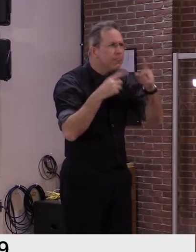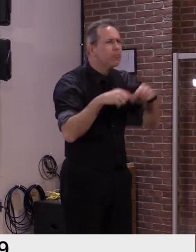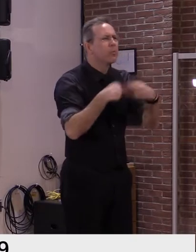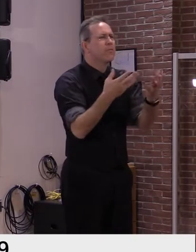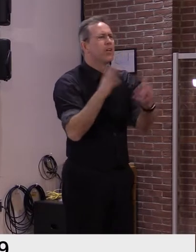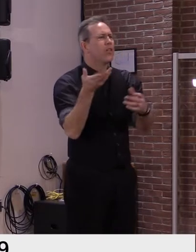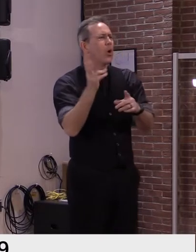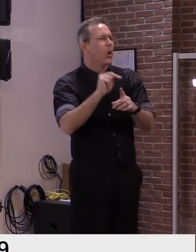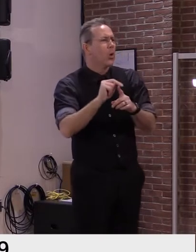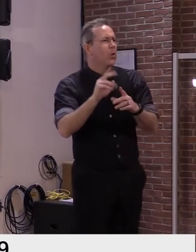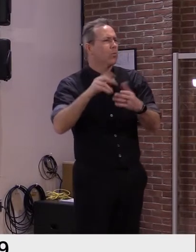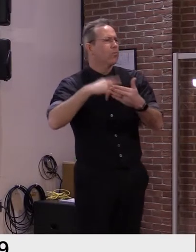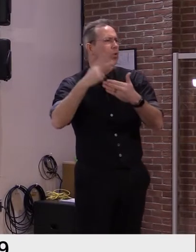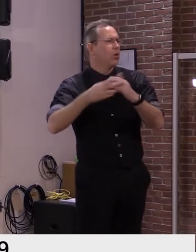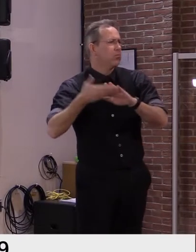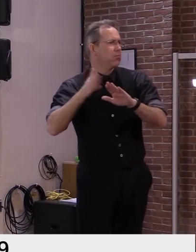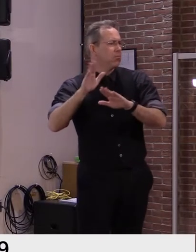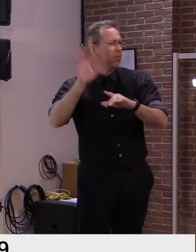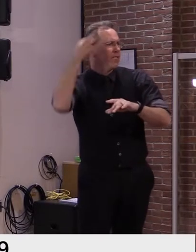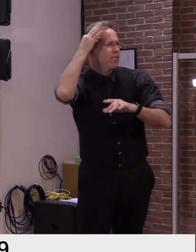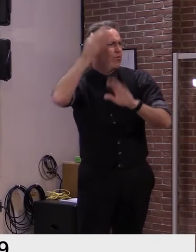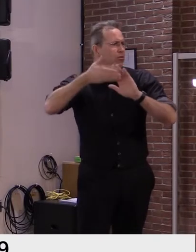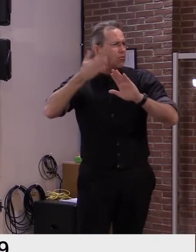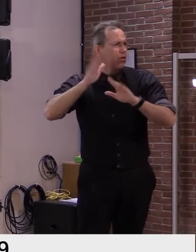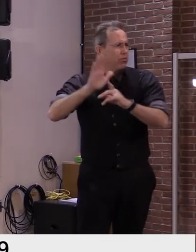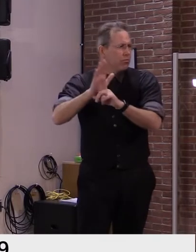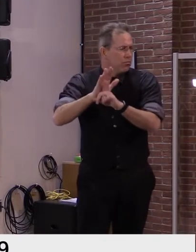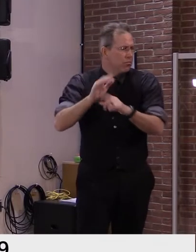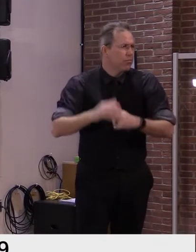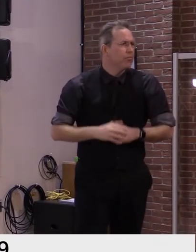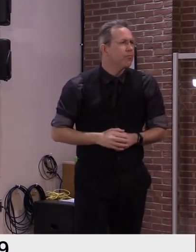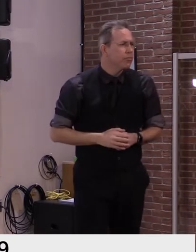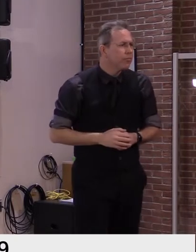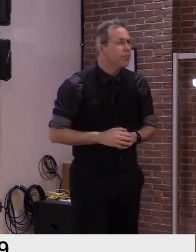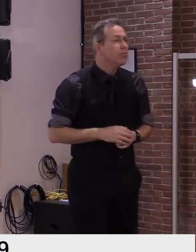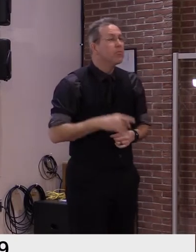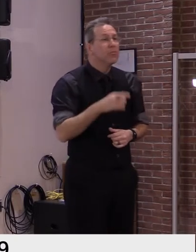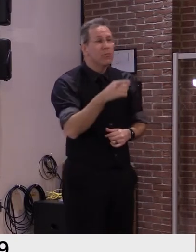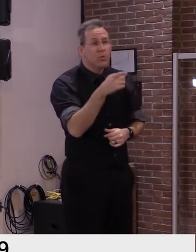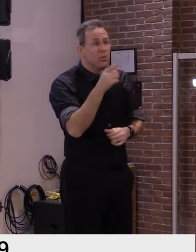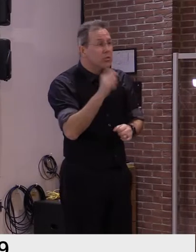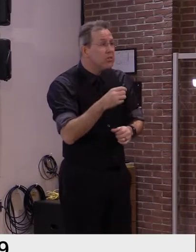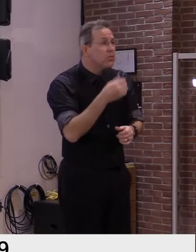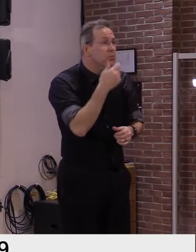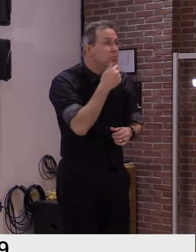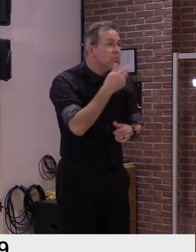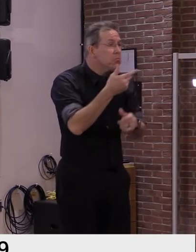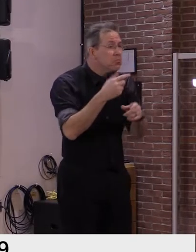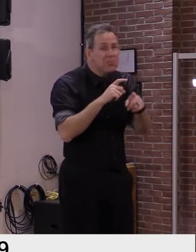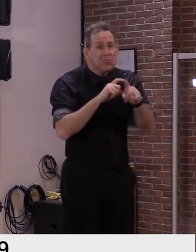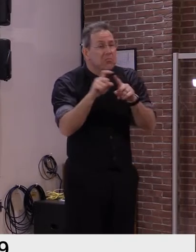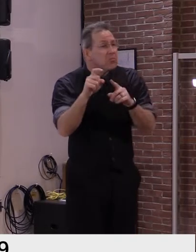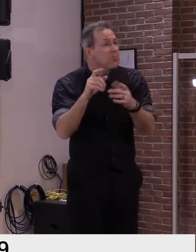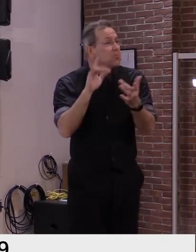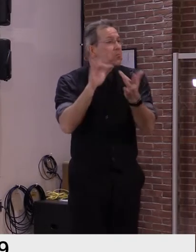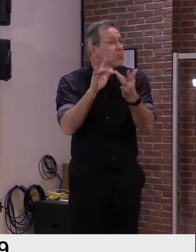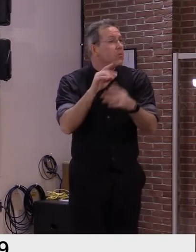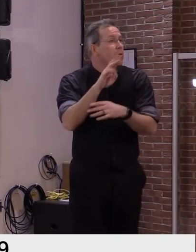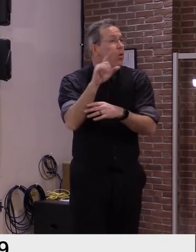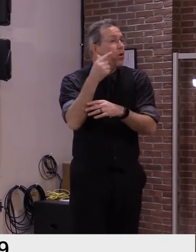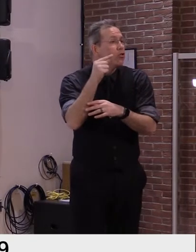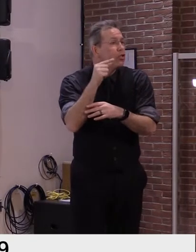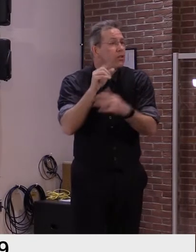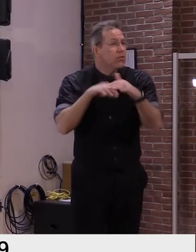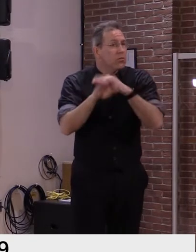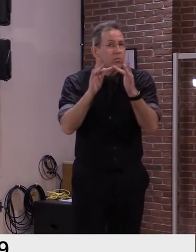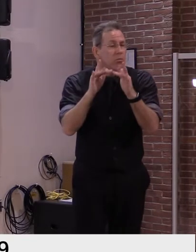in. You can choose to make an appointment with Walgreens or Kinney Drugs directly if that is more convenient